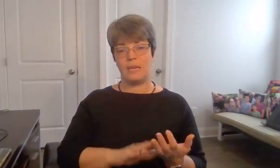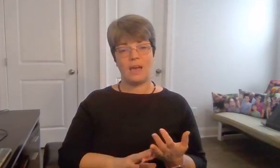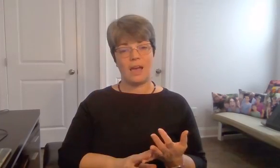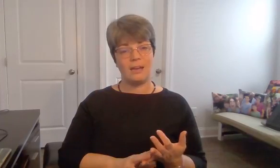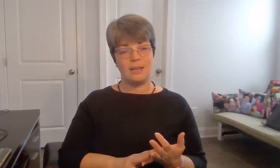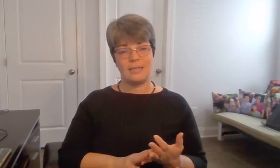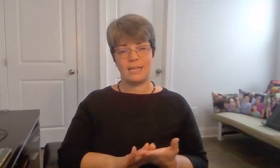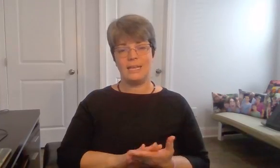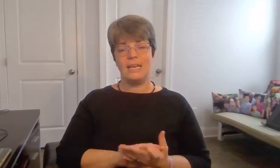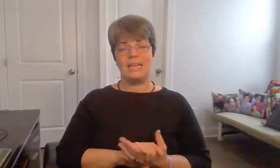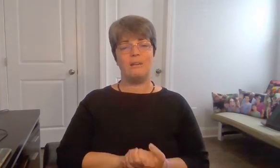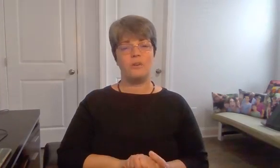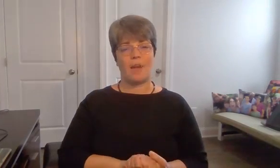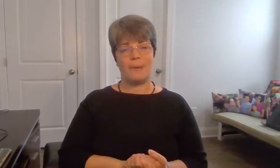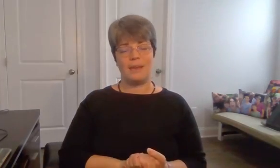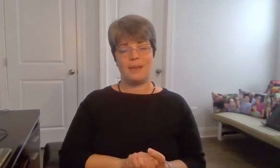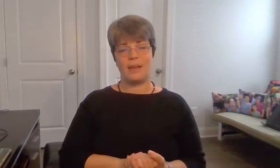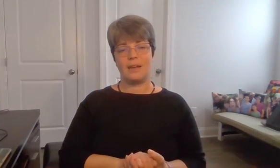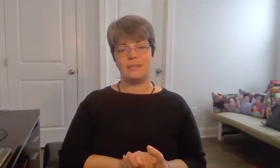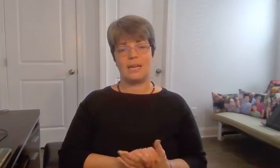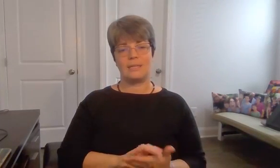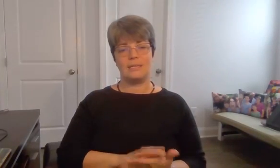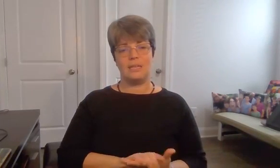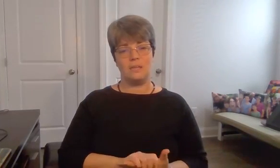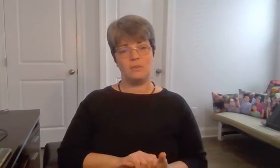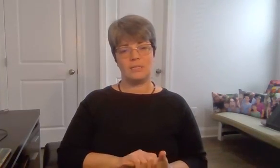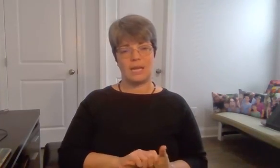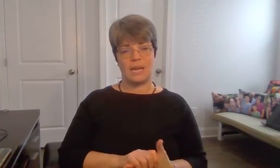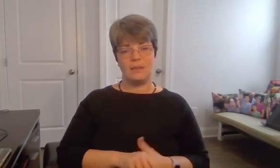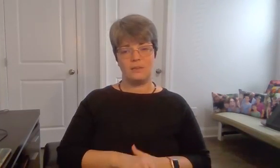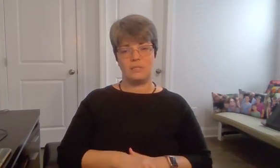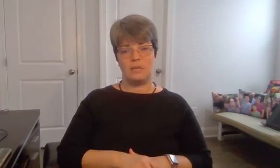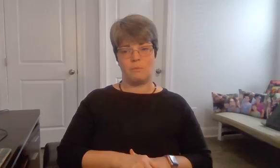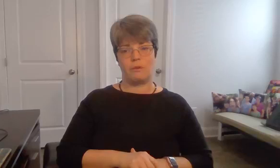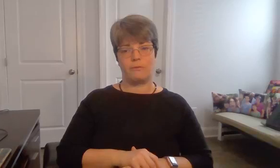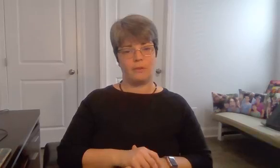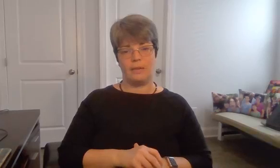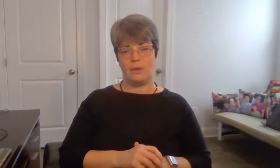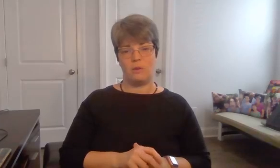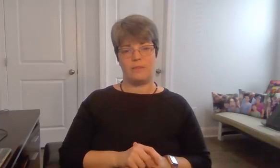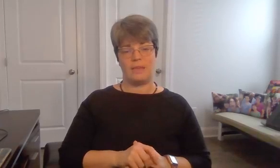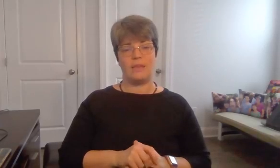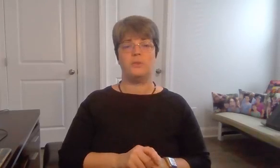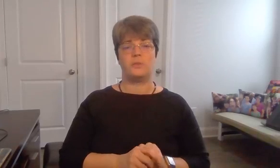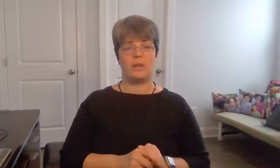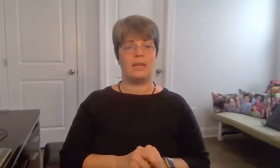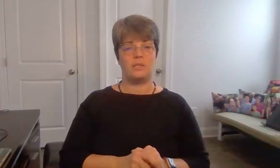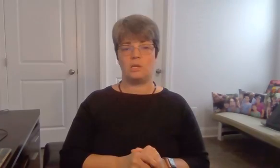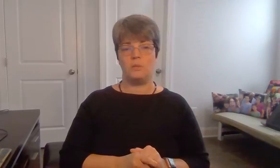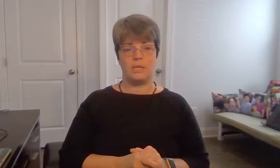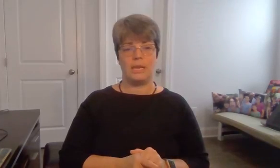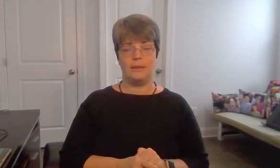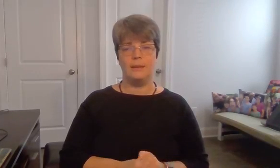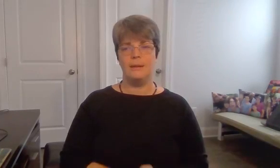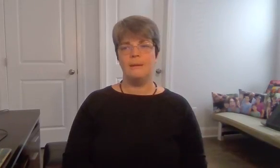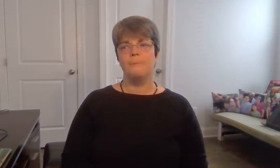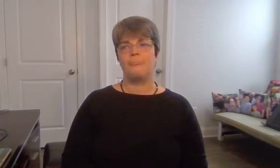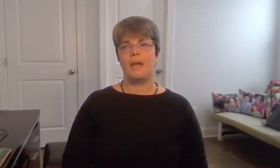making eye contact. Even if you're not making eye contact, continue to sign. They'll see it peripherally and know that they can use their hands to communicate. You